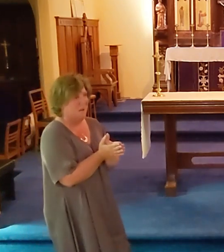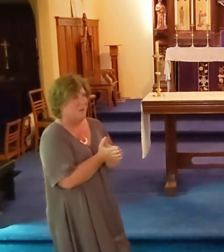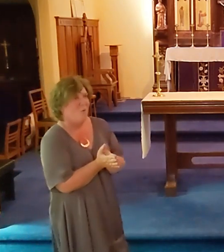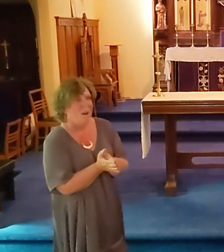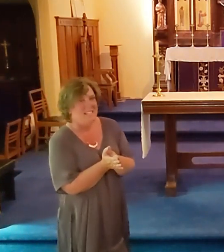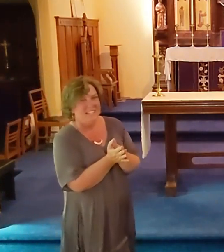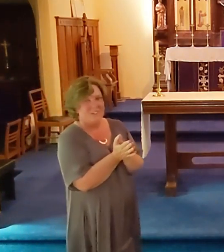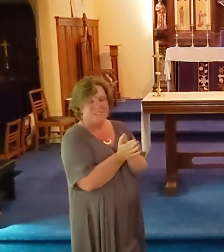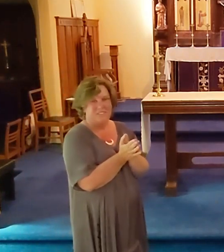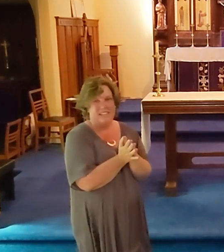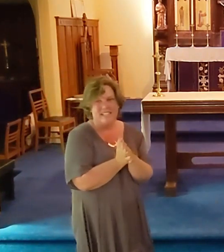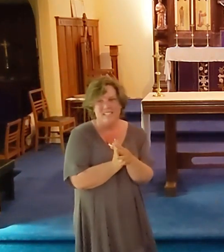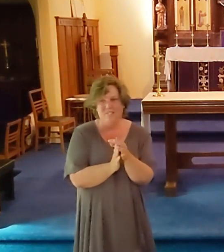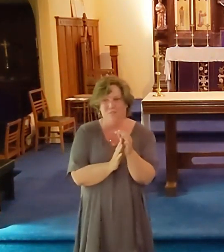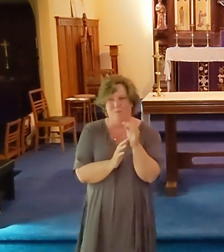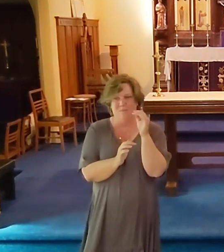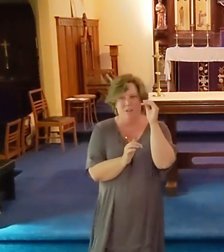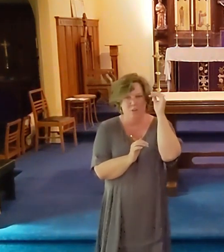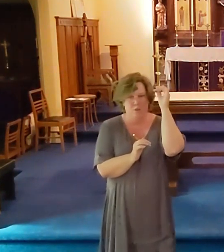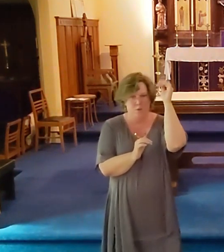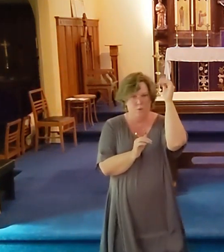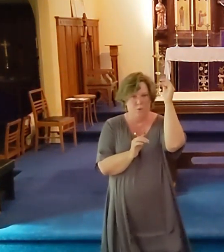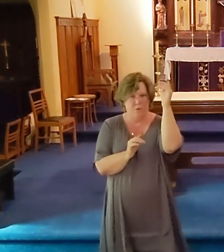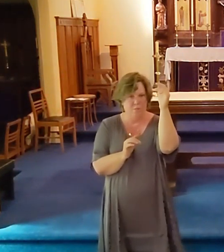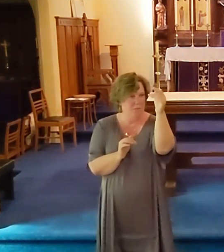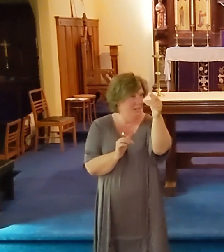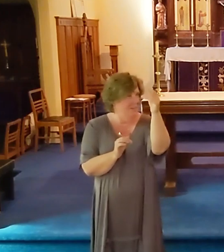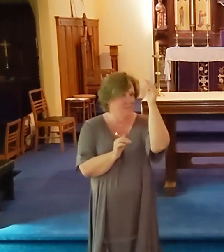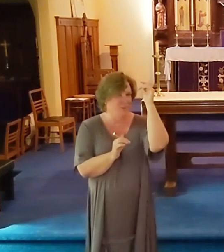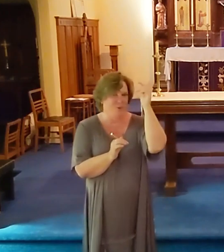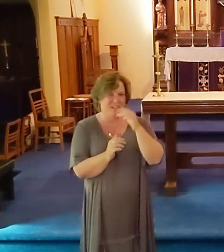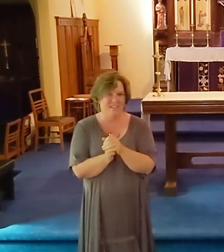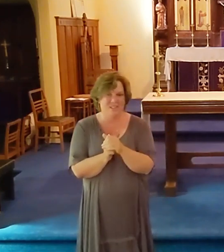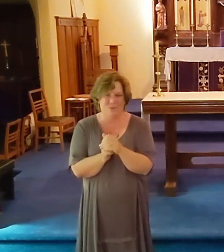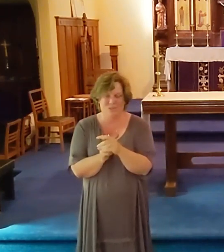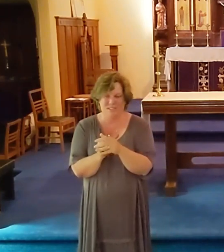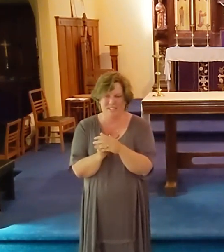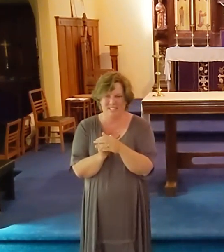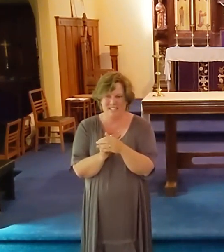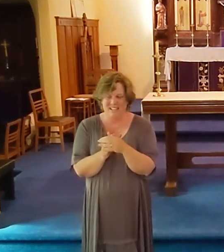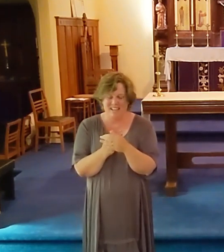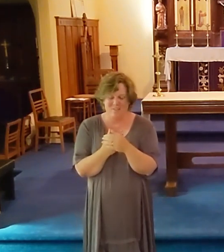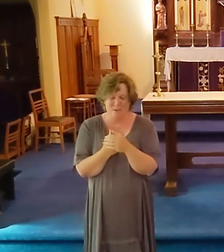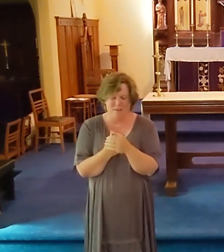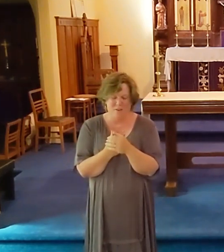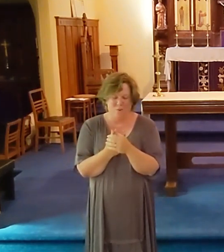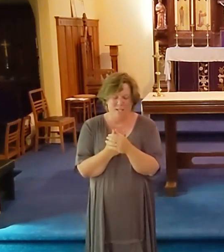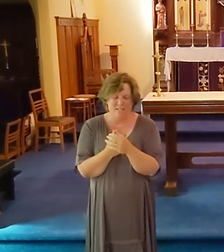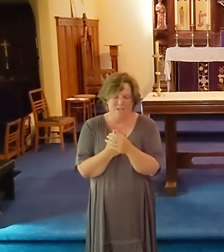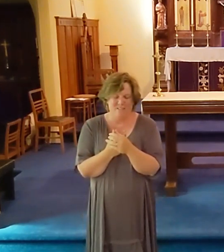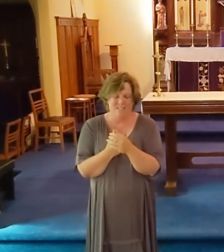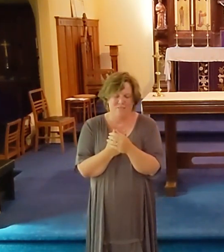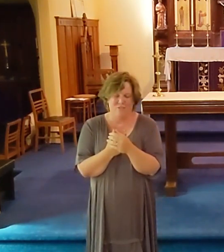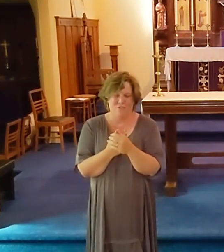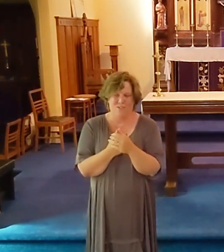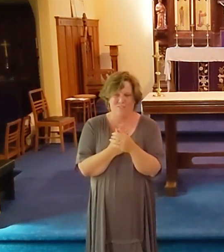song about waiting on the sea. It's actually from Northumberland, north in the north of England, about